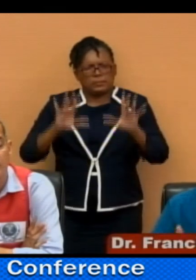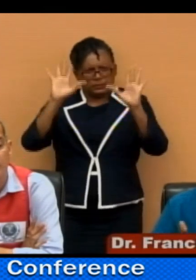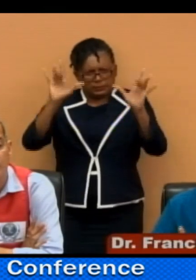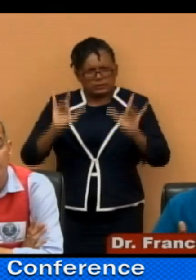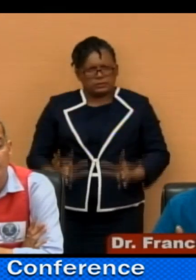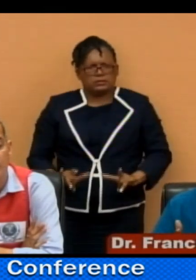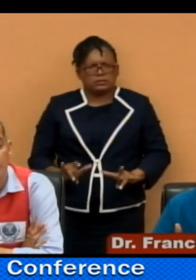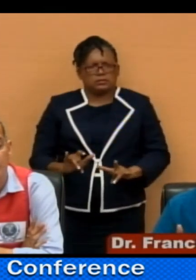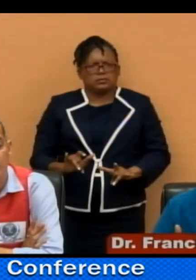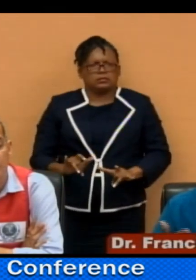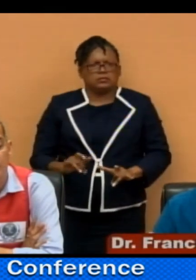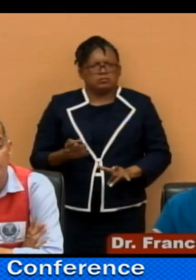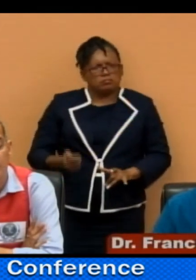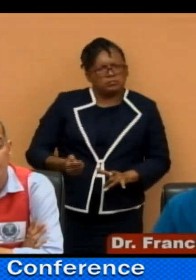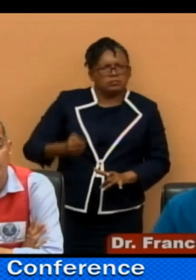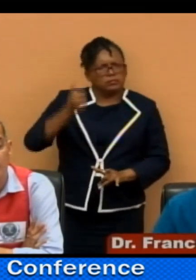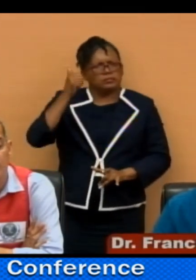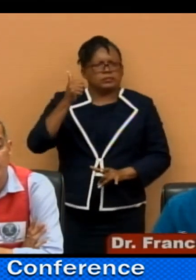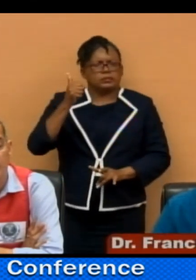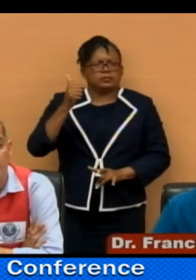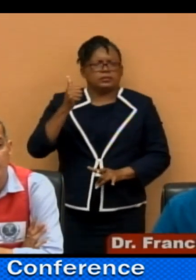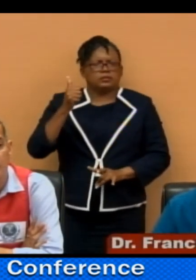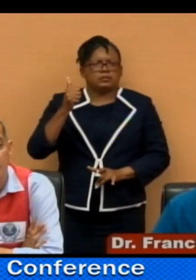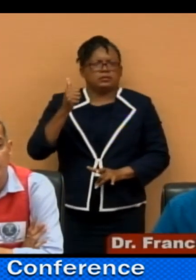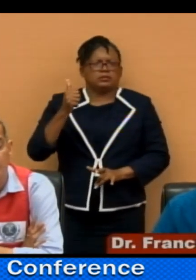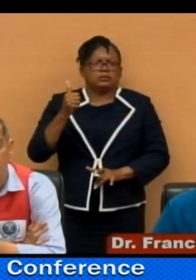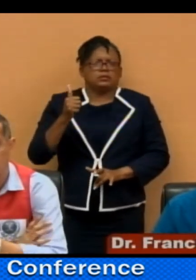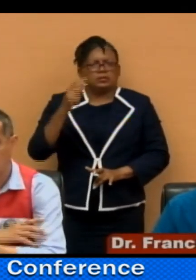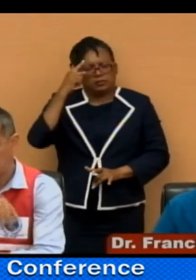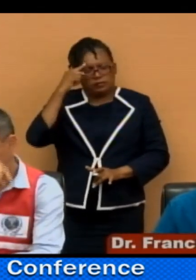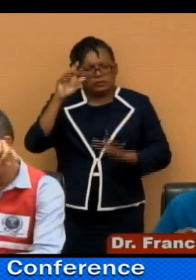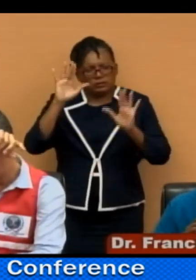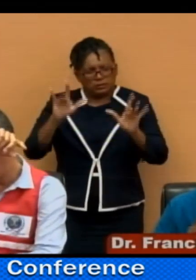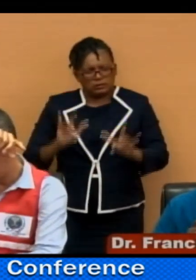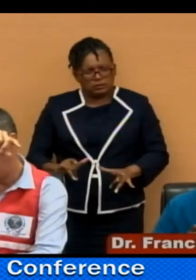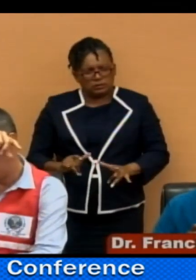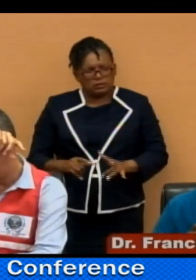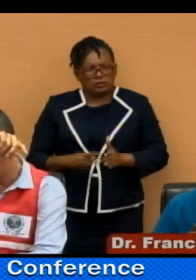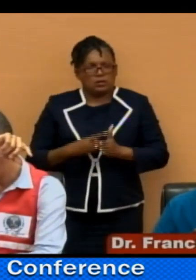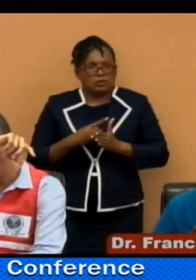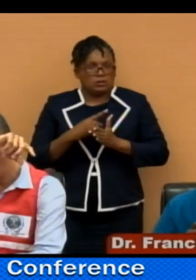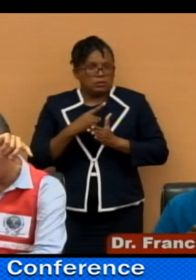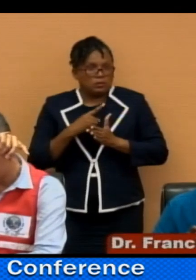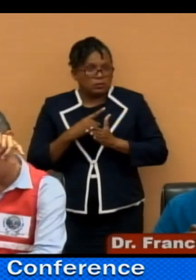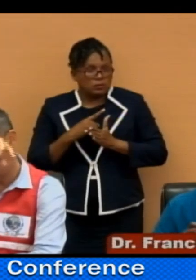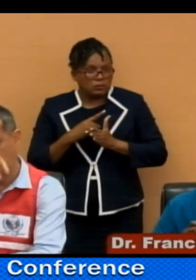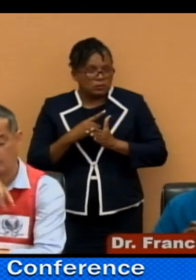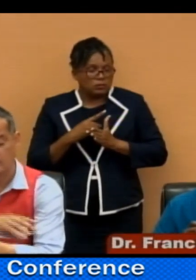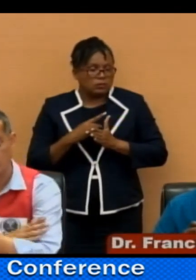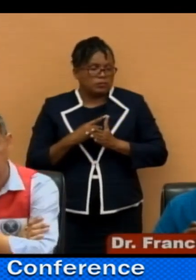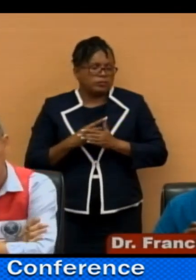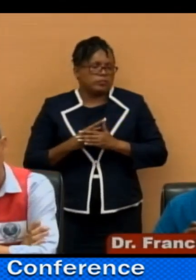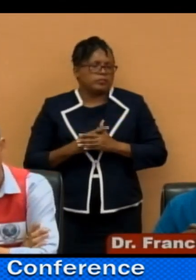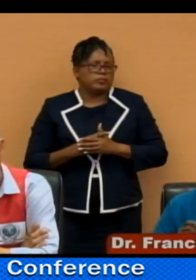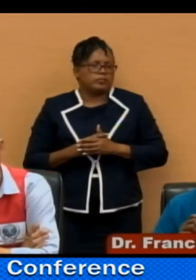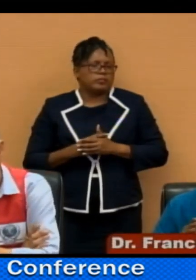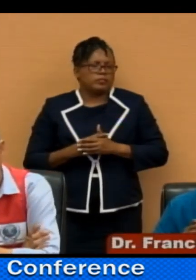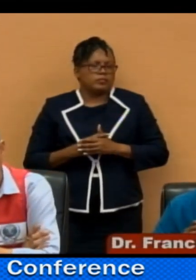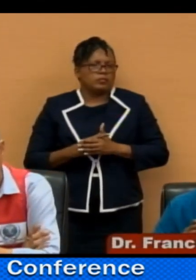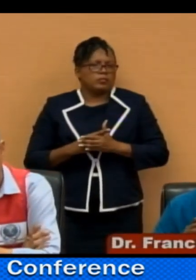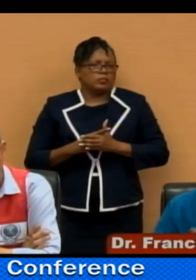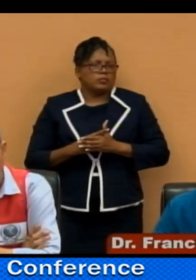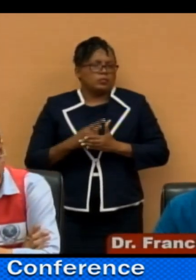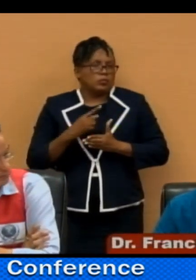our immediate requirements for testing. What's going to determine and what is going to